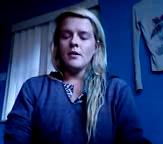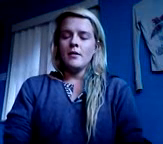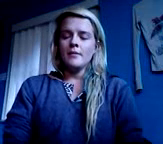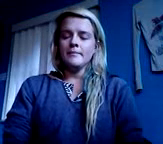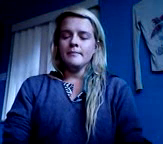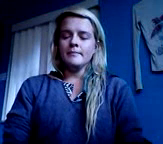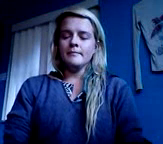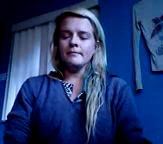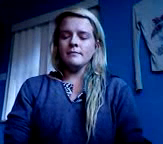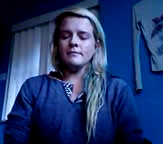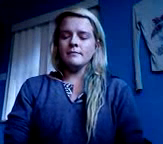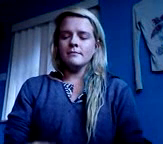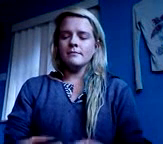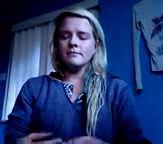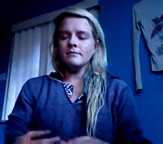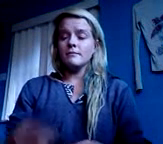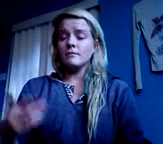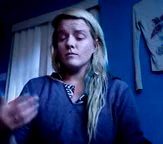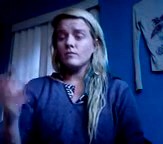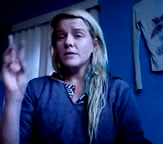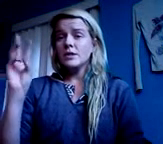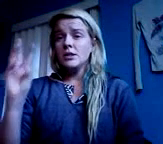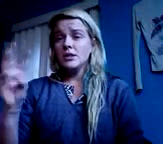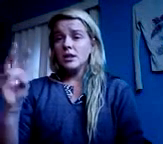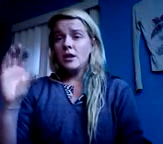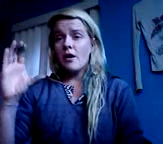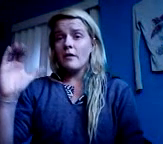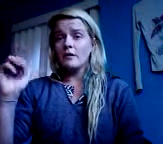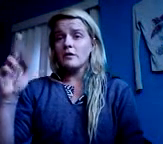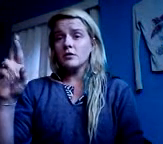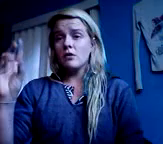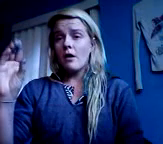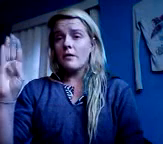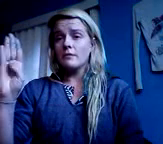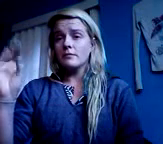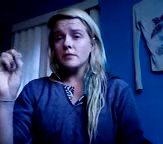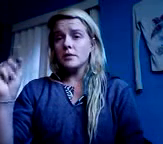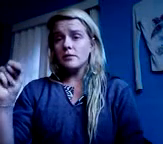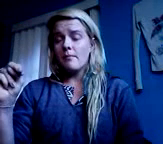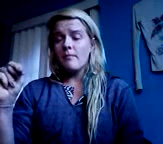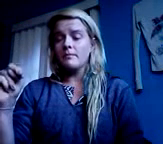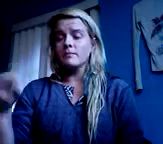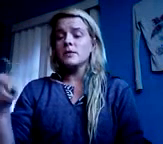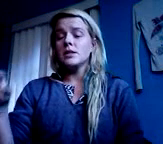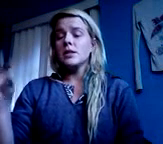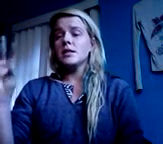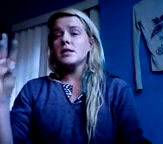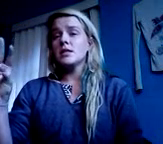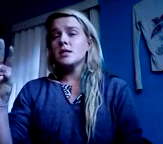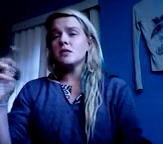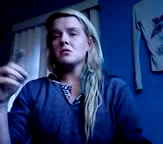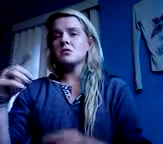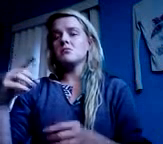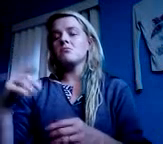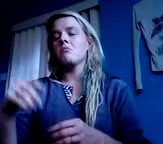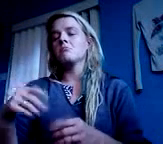or 12, oxygens on the product side of the equation. So we have just successfully balanced carbon. Carbon's